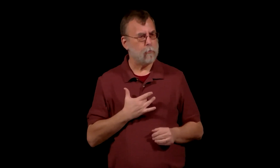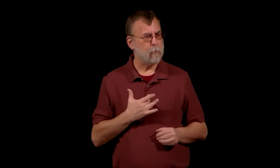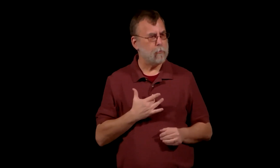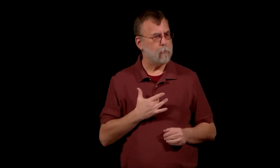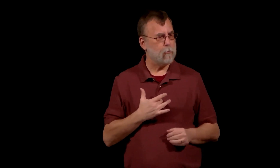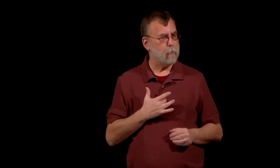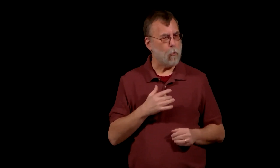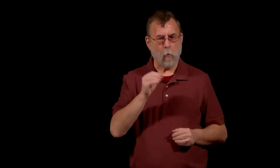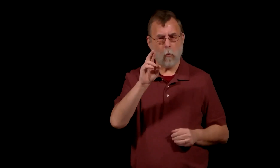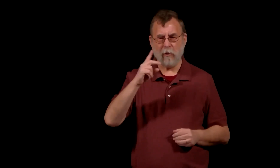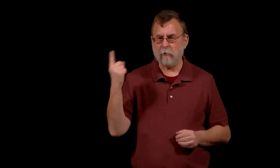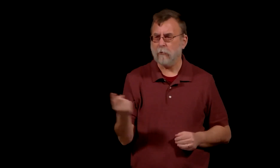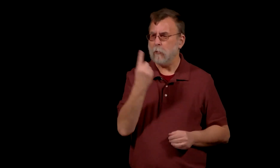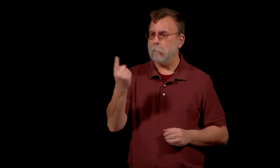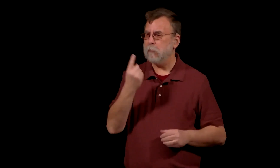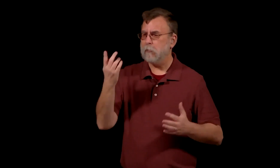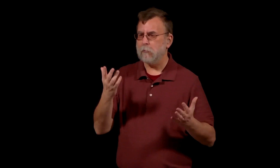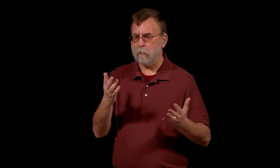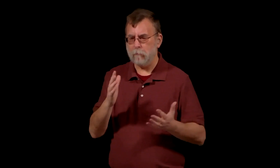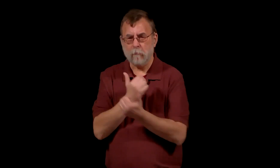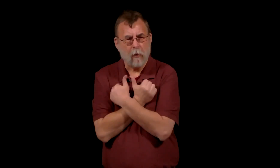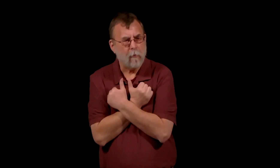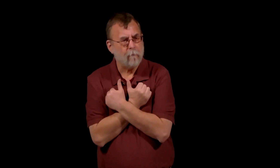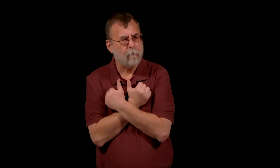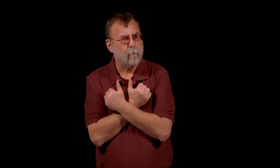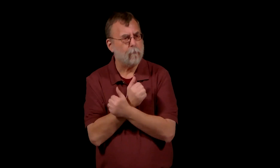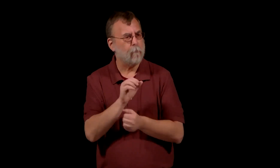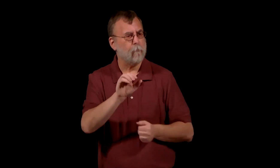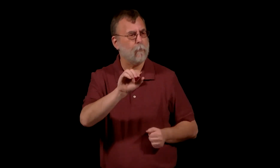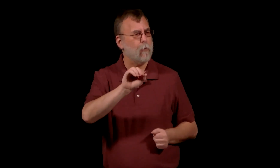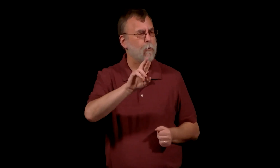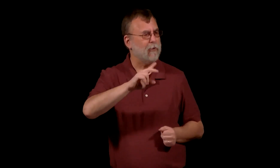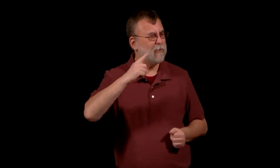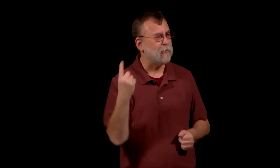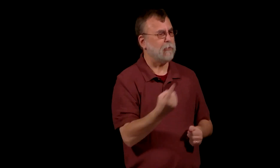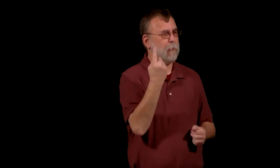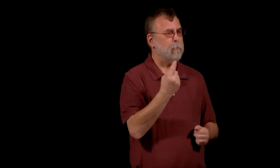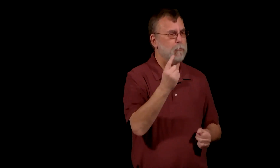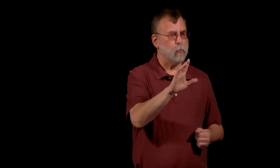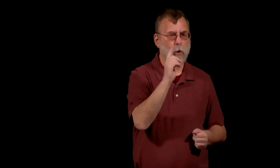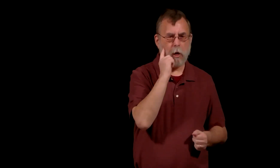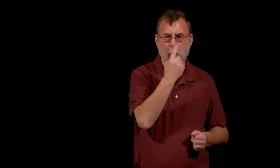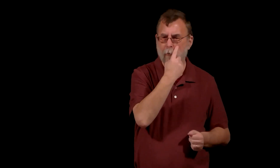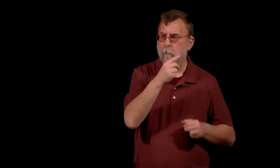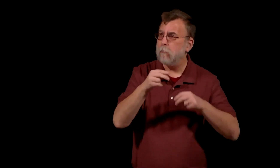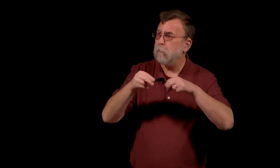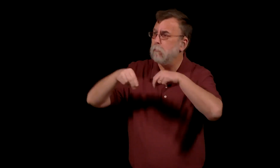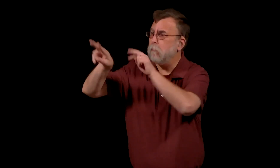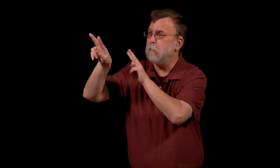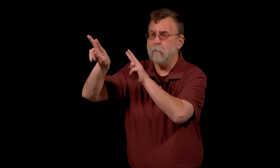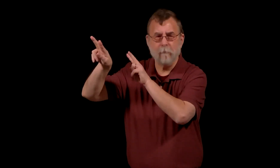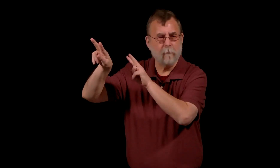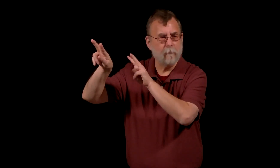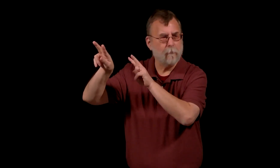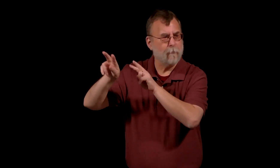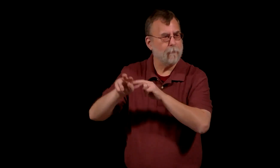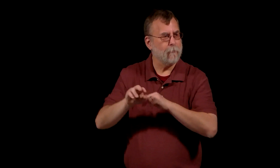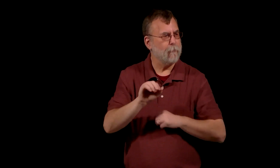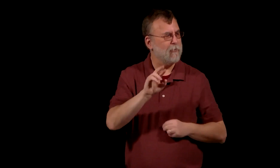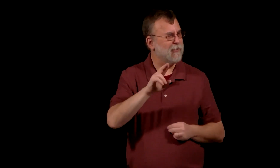With Jesus in our heart, or with something, with love, something, with your eyes as we look up to